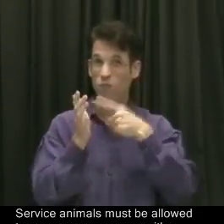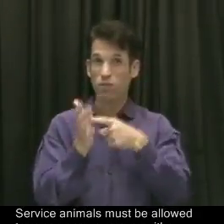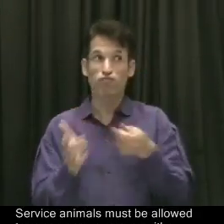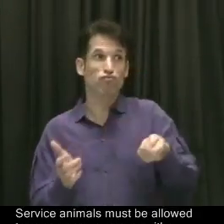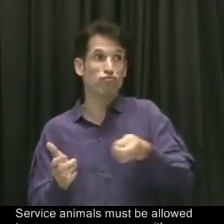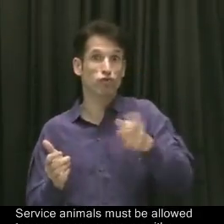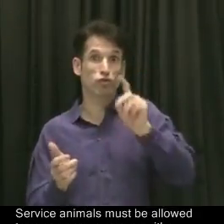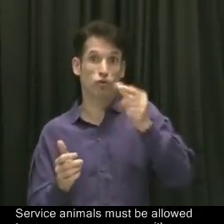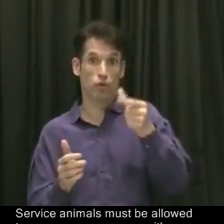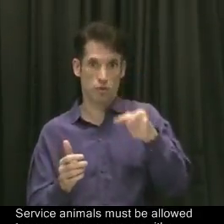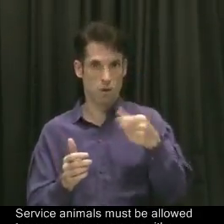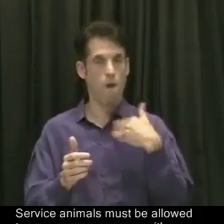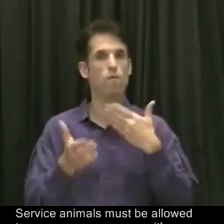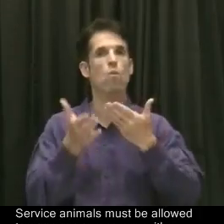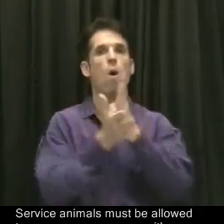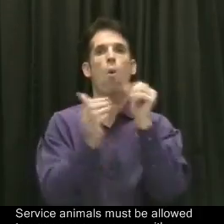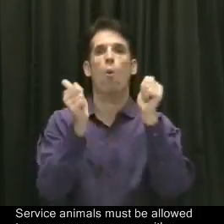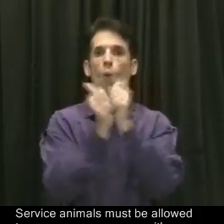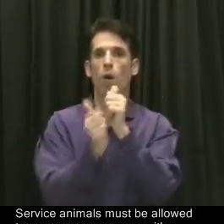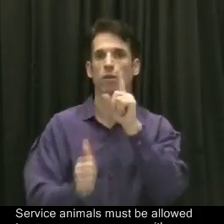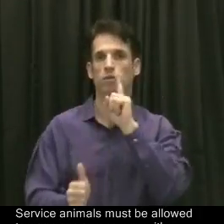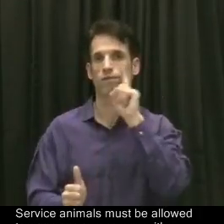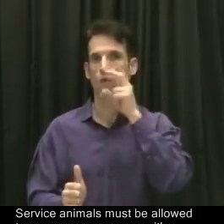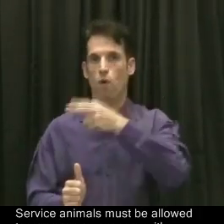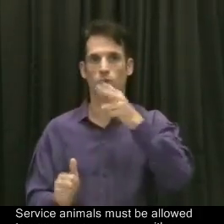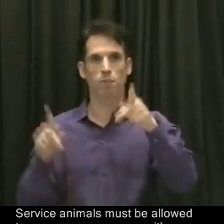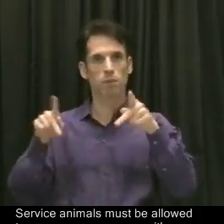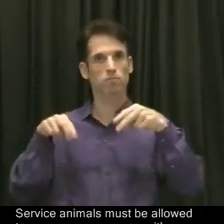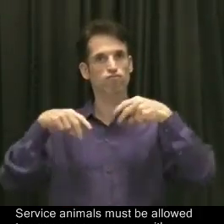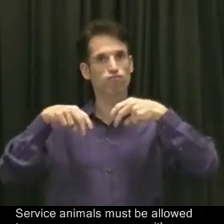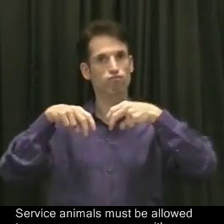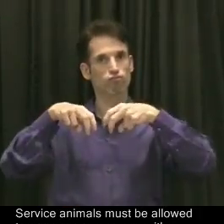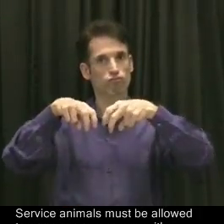Service animals must be allowed to accompany a person with a disability.